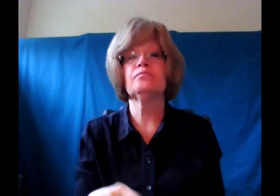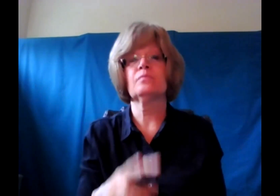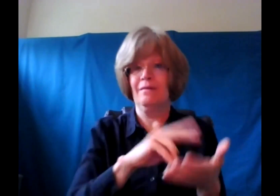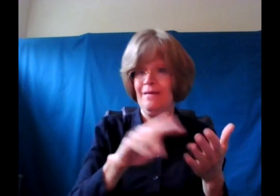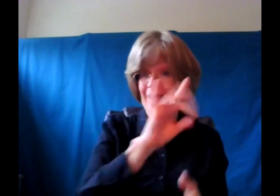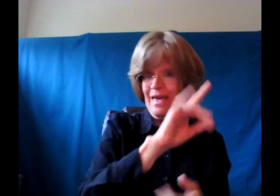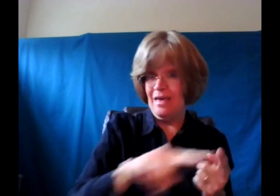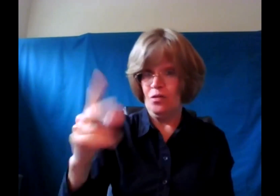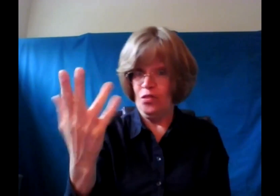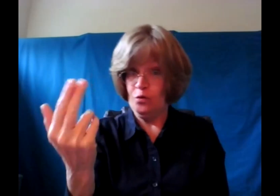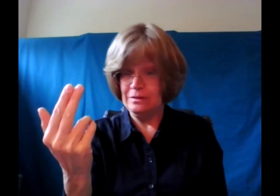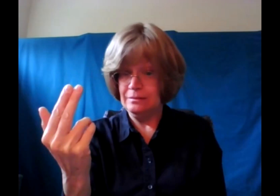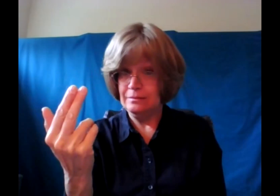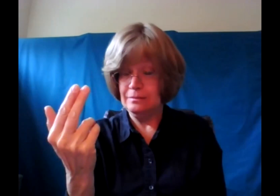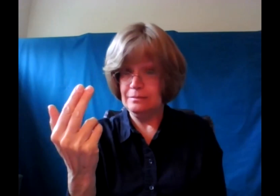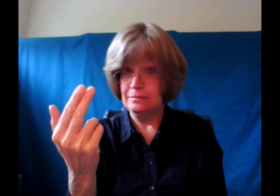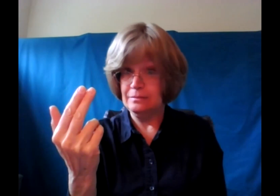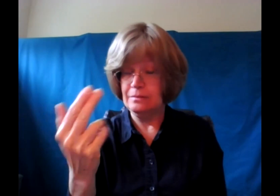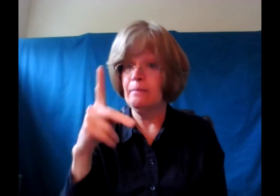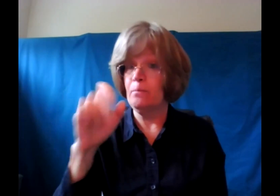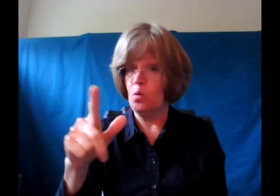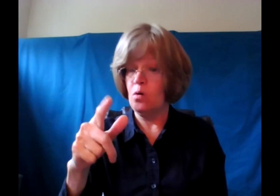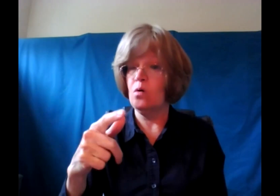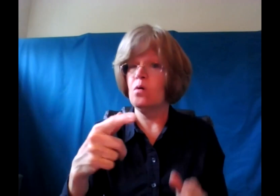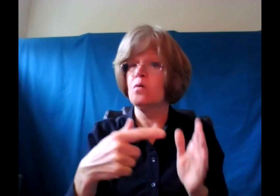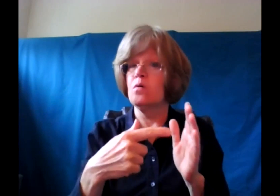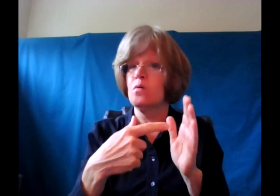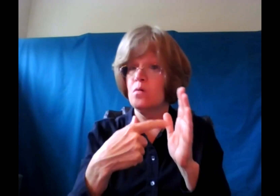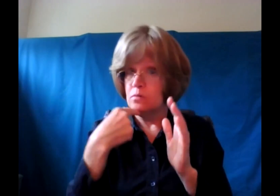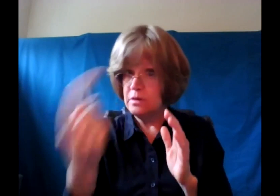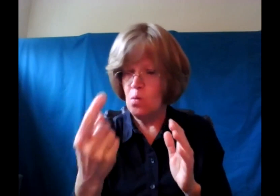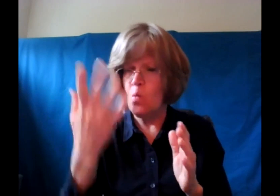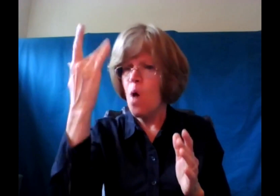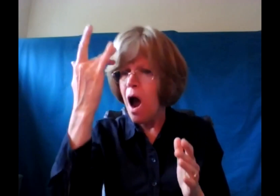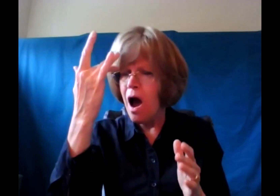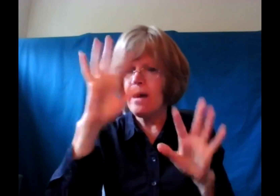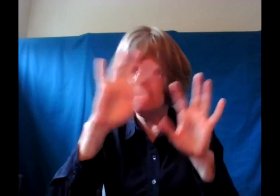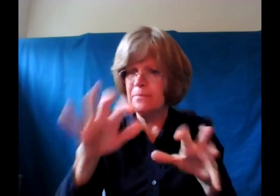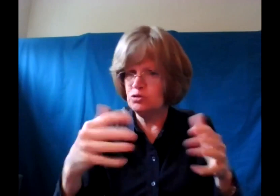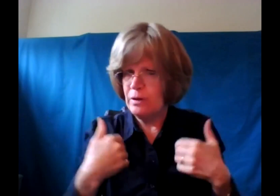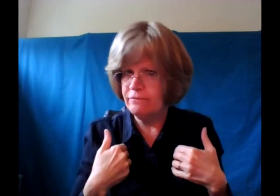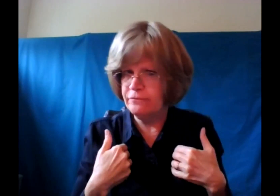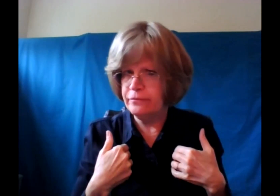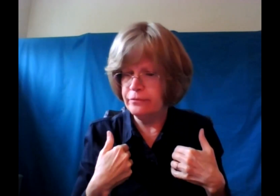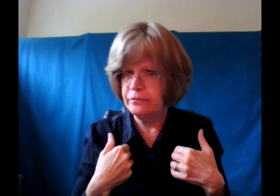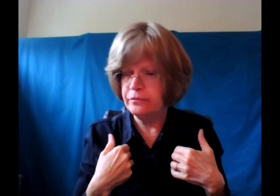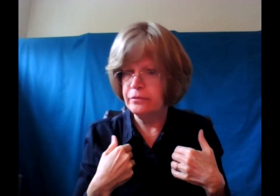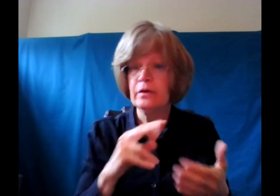verses 8-13, he reveals the purpose of the mystery. And then